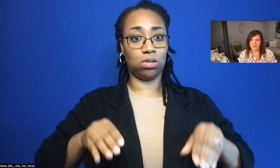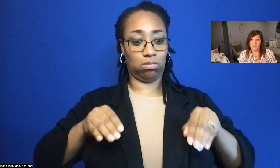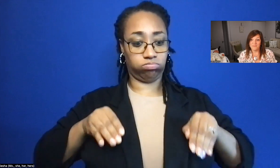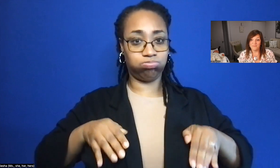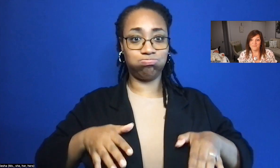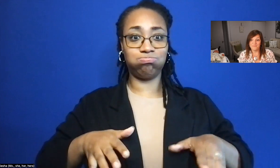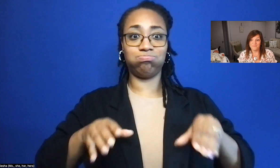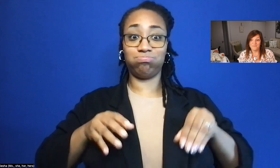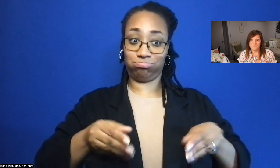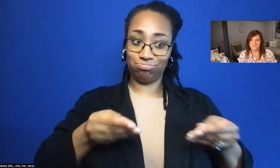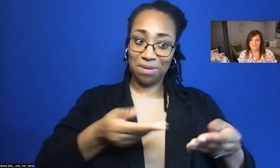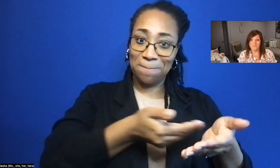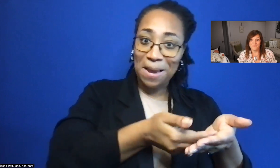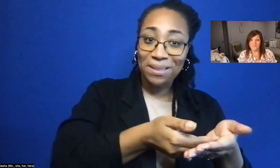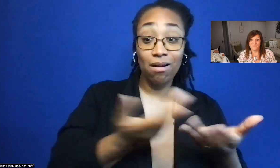pump.